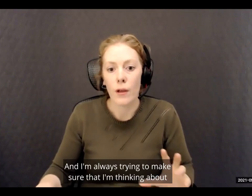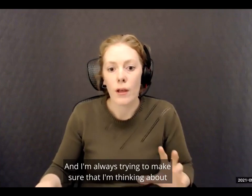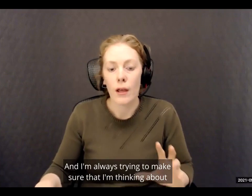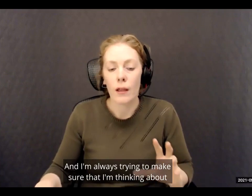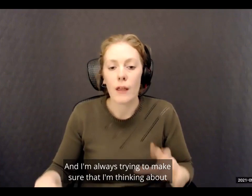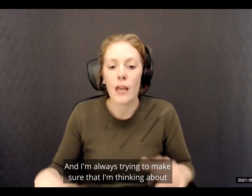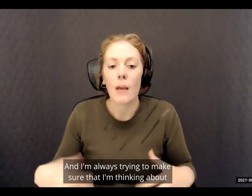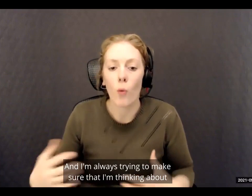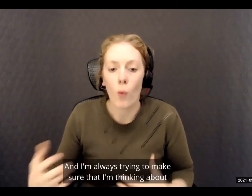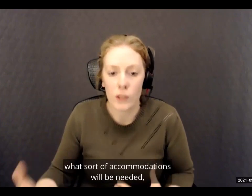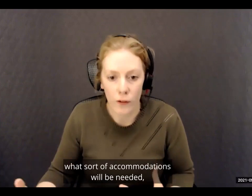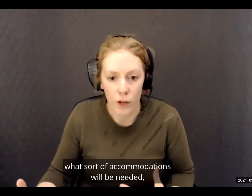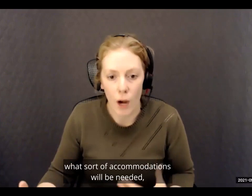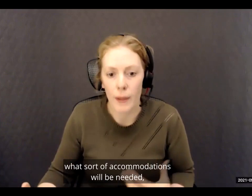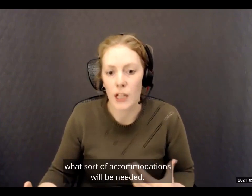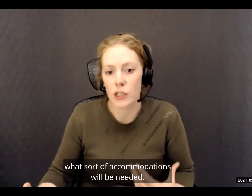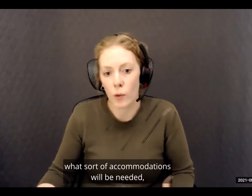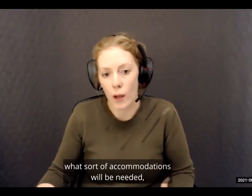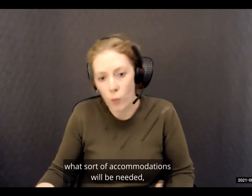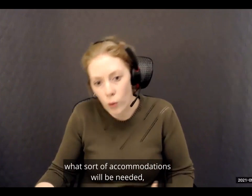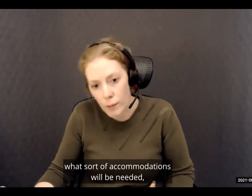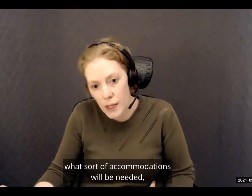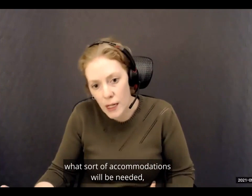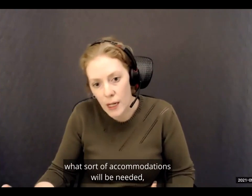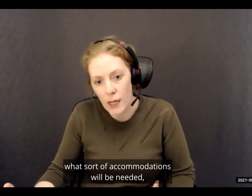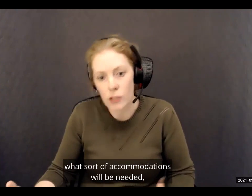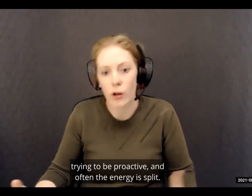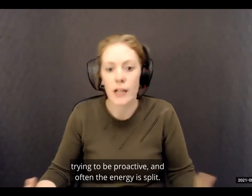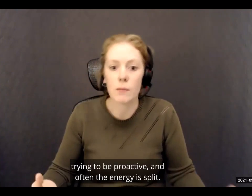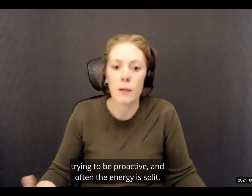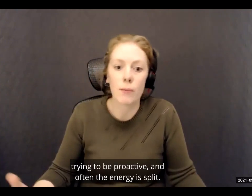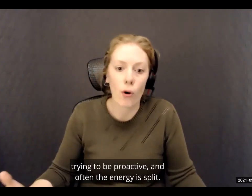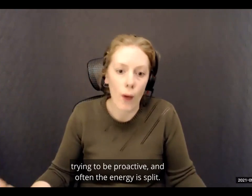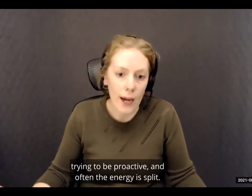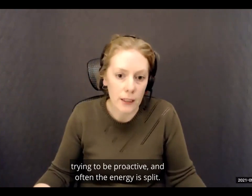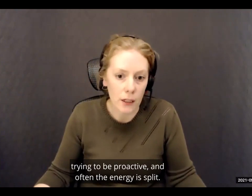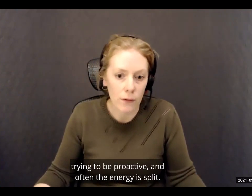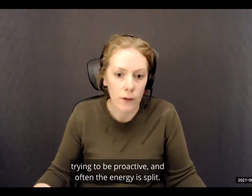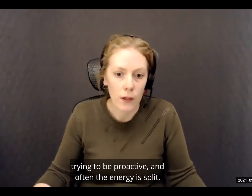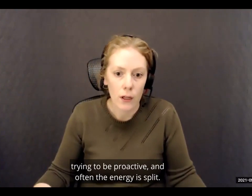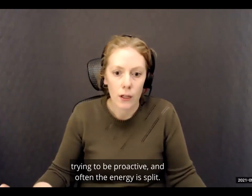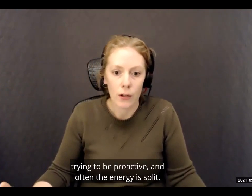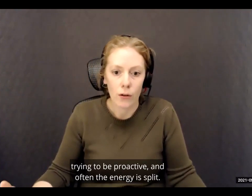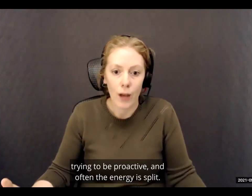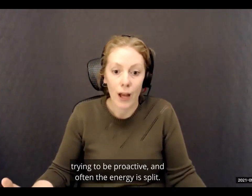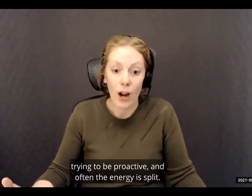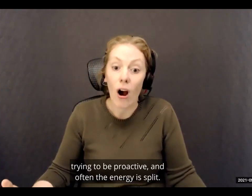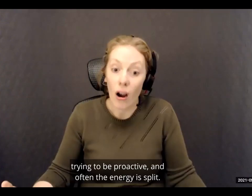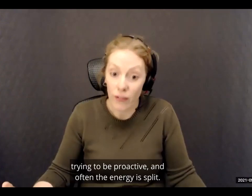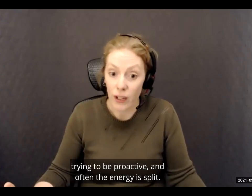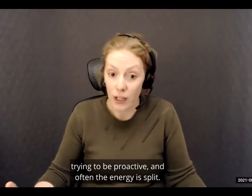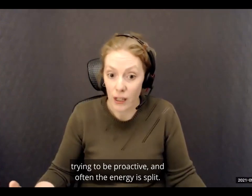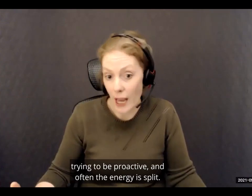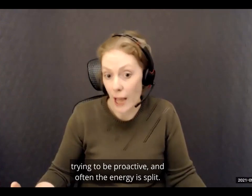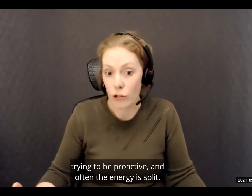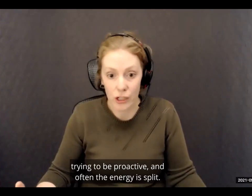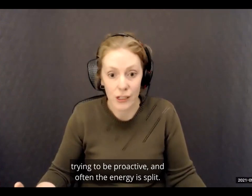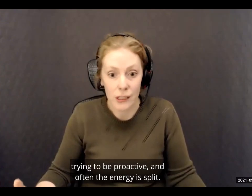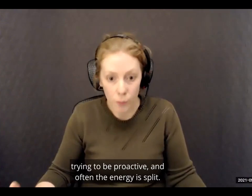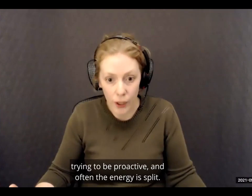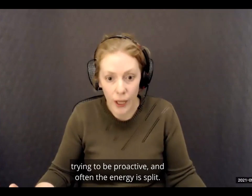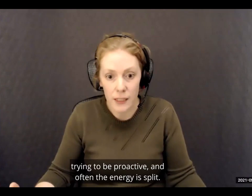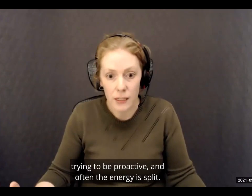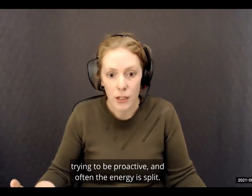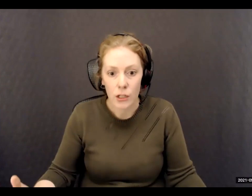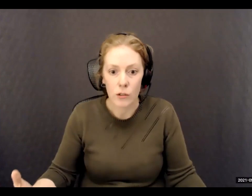I'm thinking about what sort of accommodations will be needed, trying to be proactive. You know, and often the energy